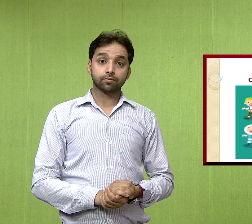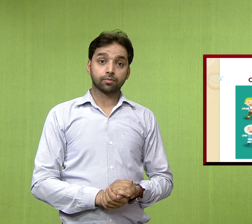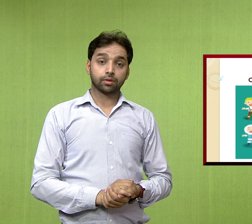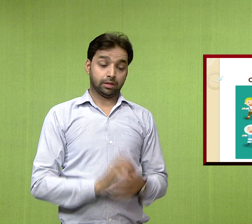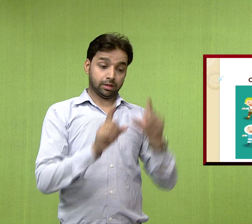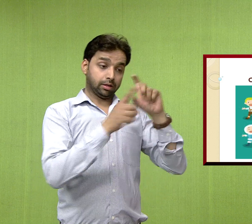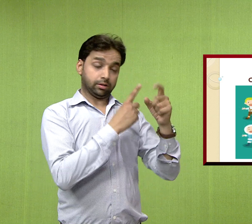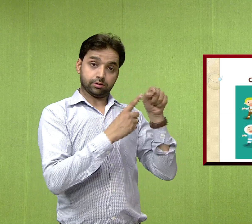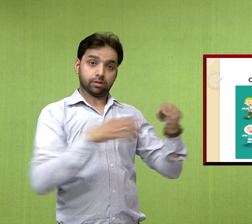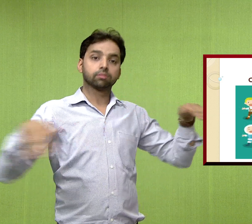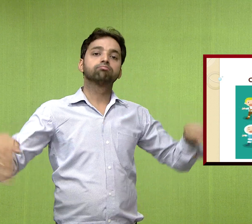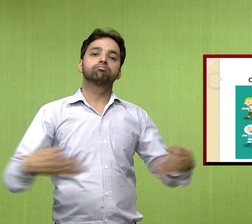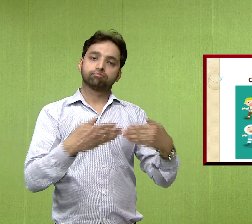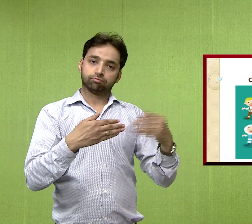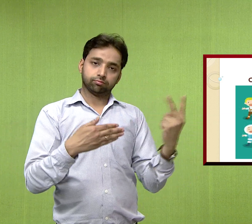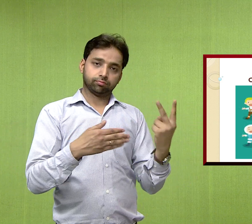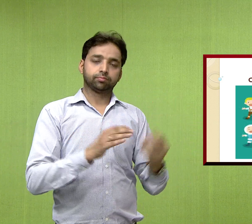Culture and Introduction,